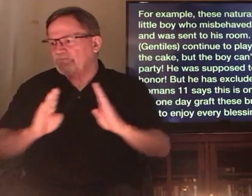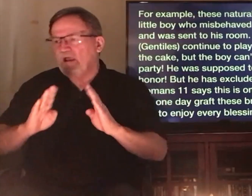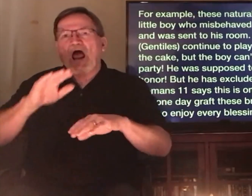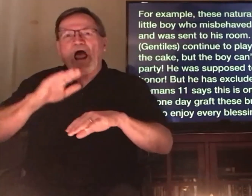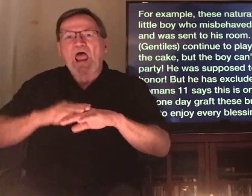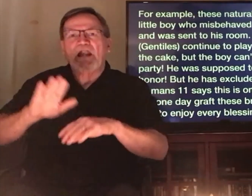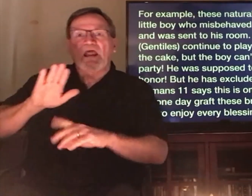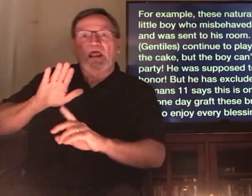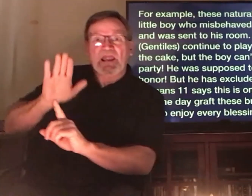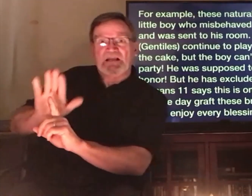branches represent